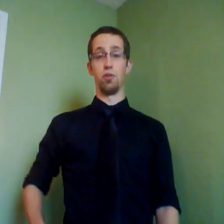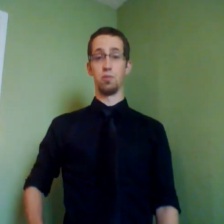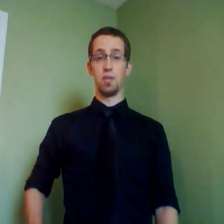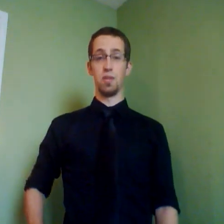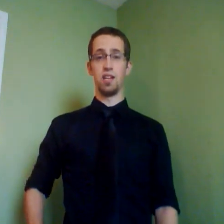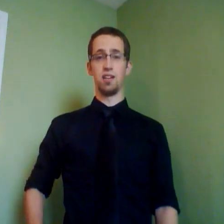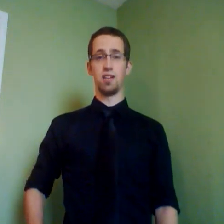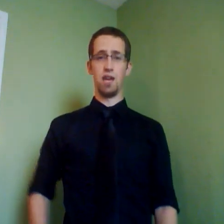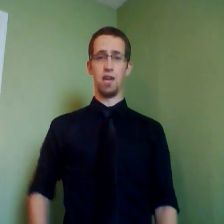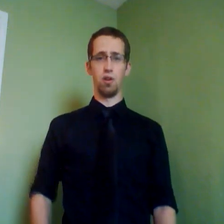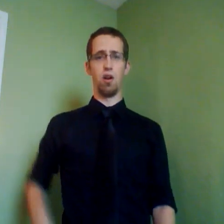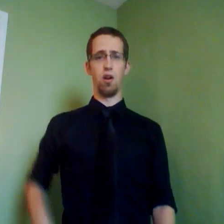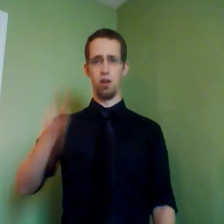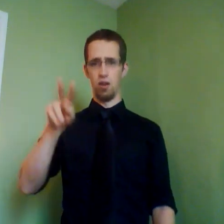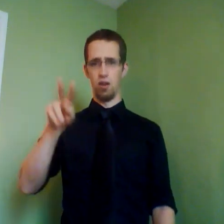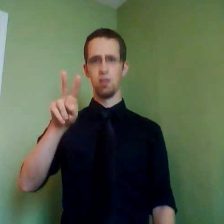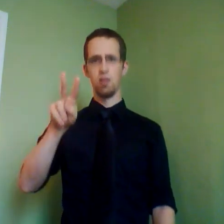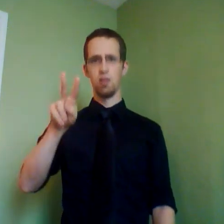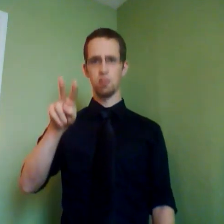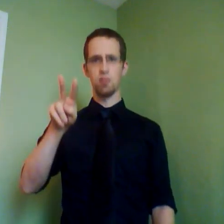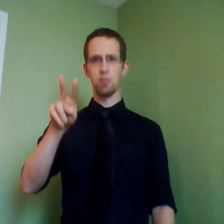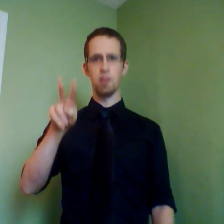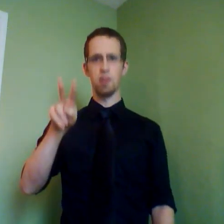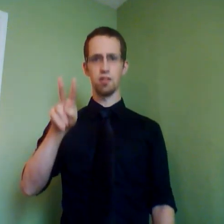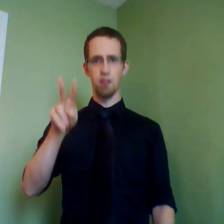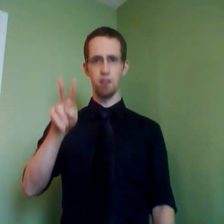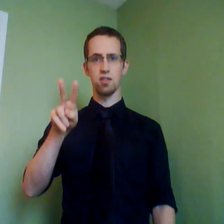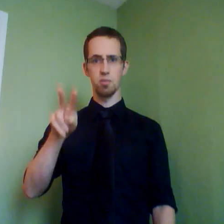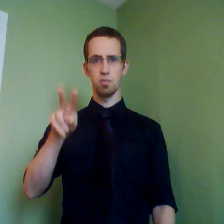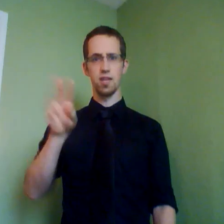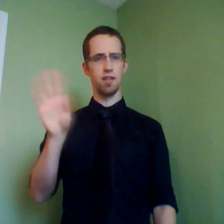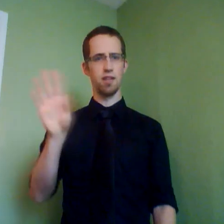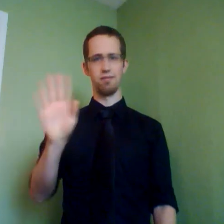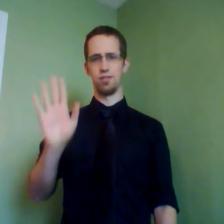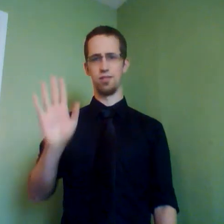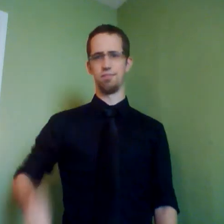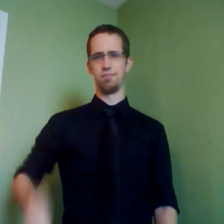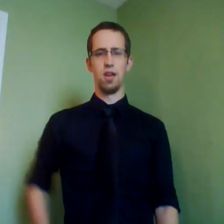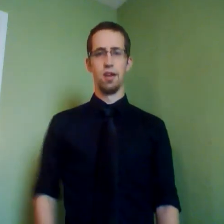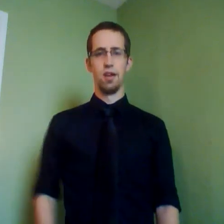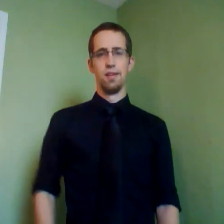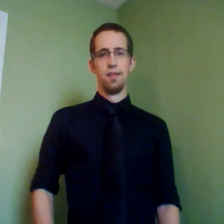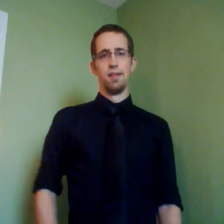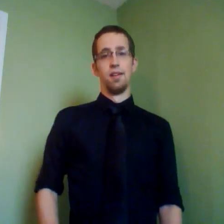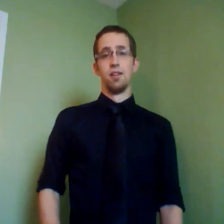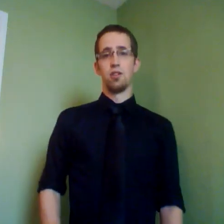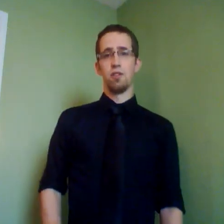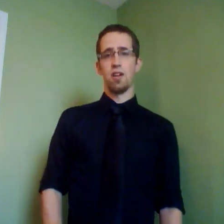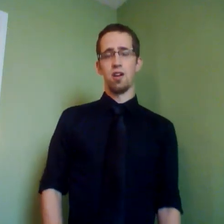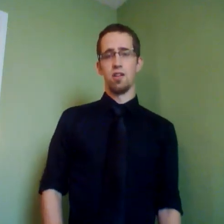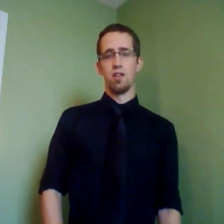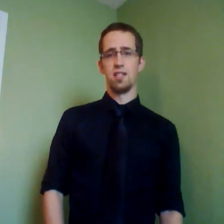is reading have to work harder because they're bouncing their eyes up and down. It's already hard enough as it